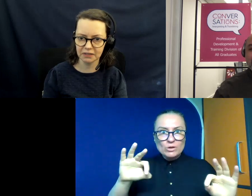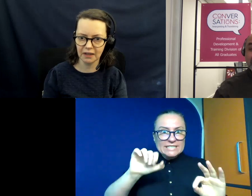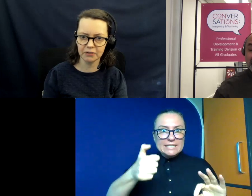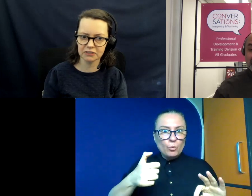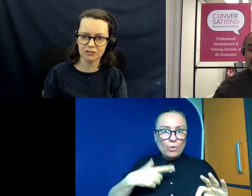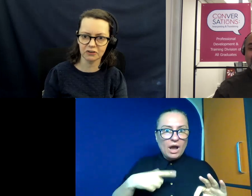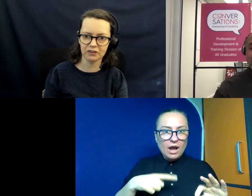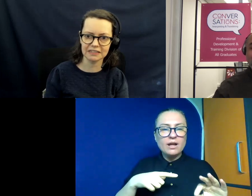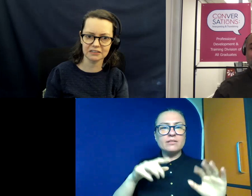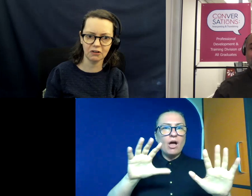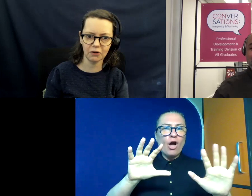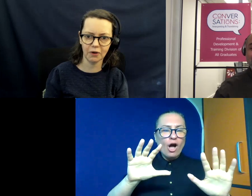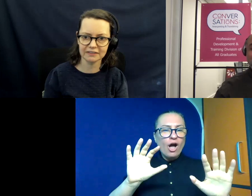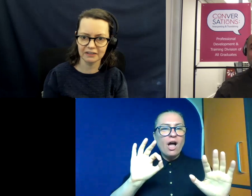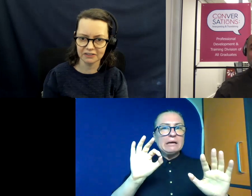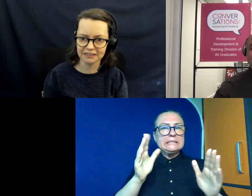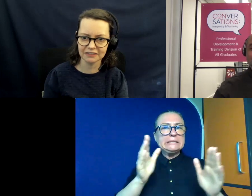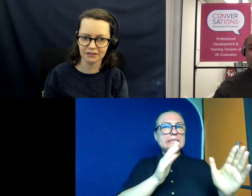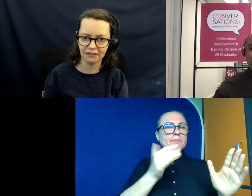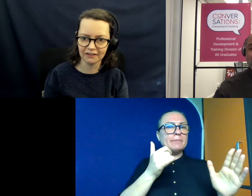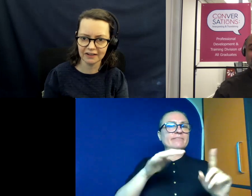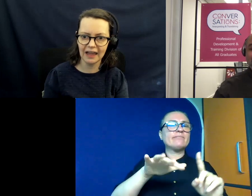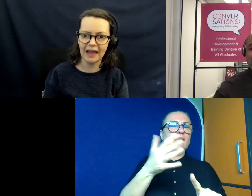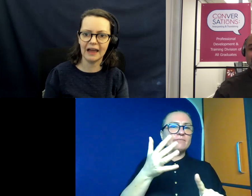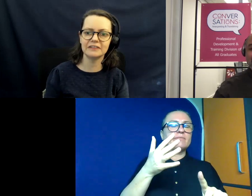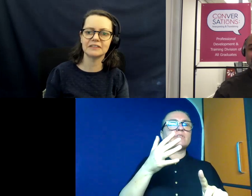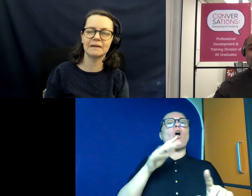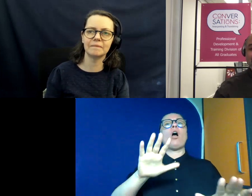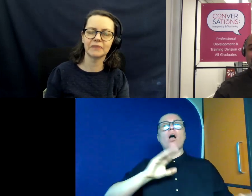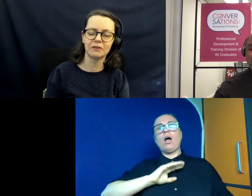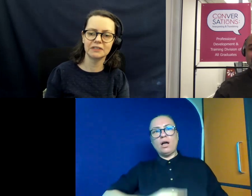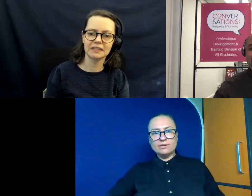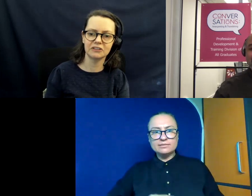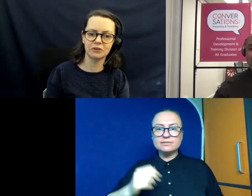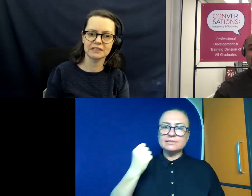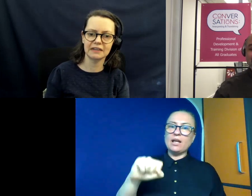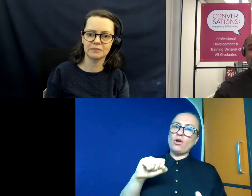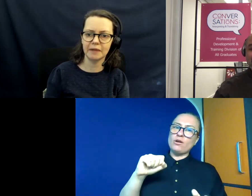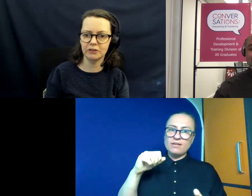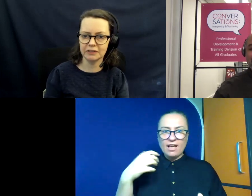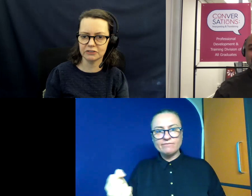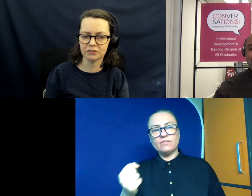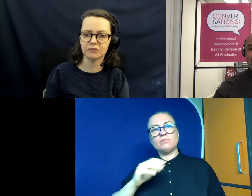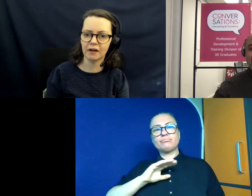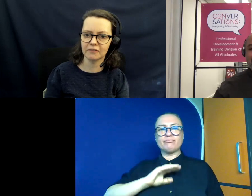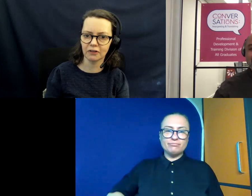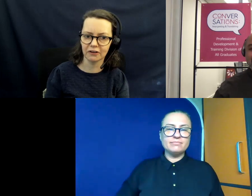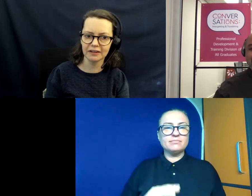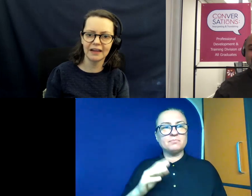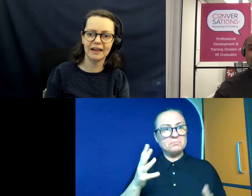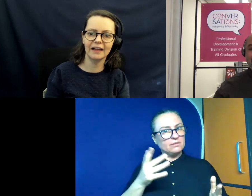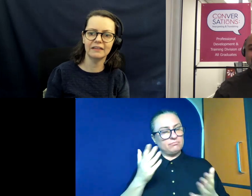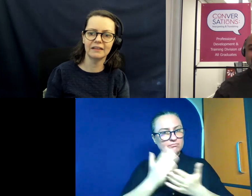stopped? Because it's not on at 6 o'clock. Why isn't it on at 6 o'clock?" And we said to Queenslanders, maybe you need to watch at 5